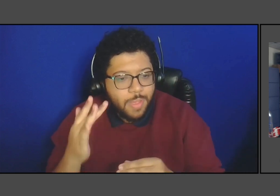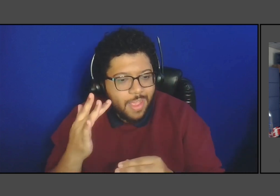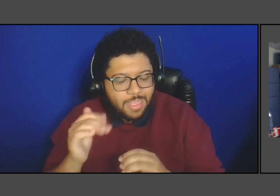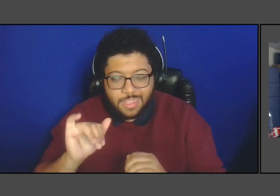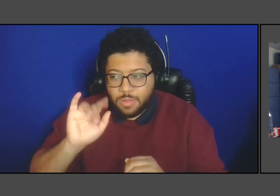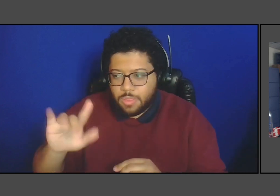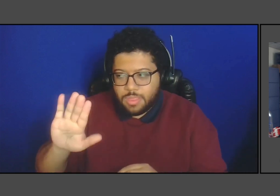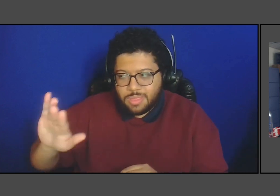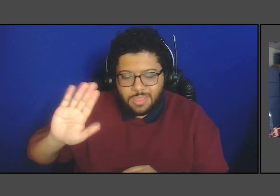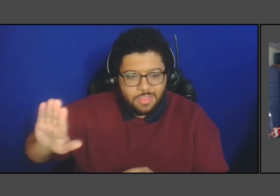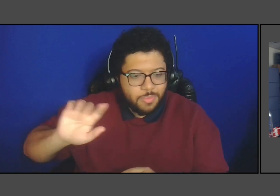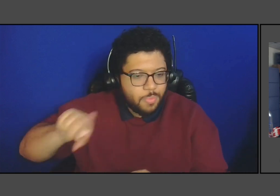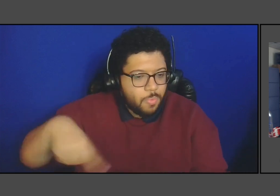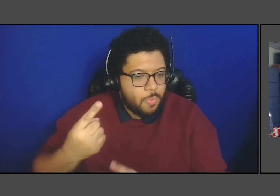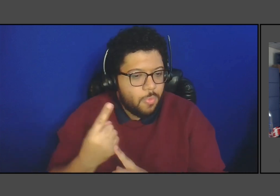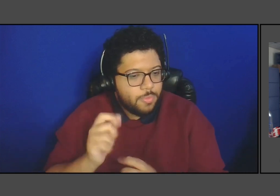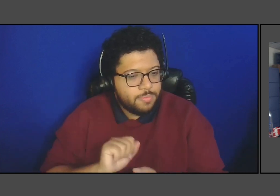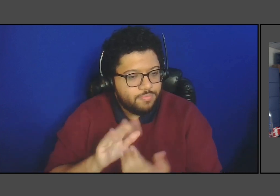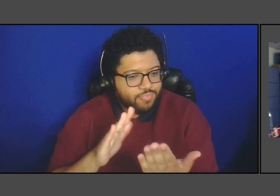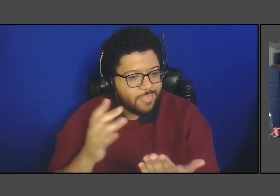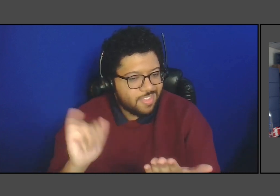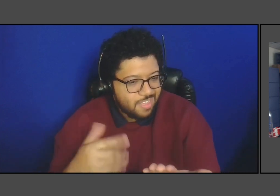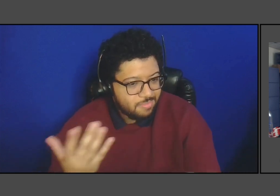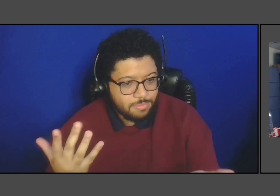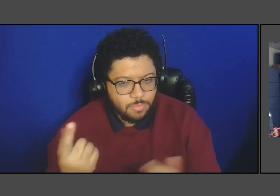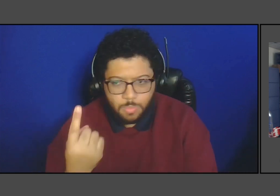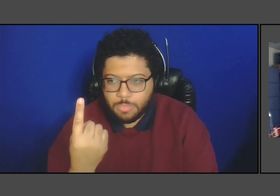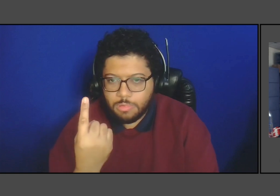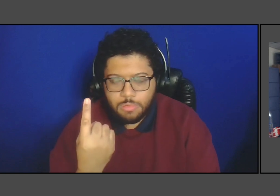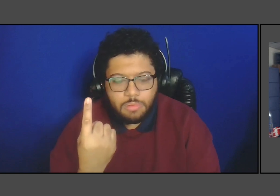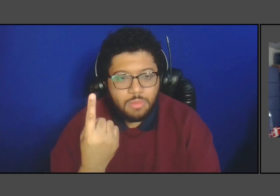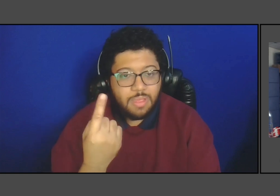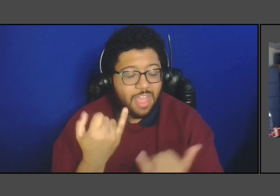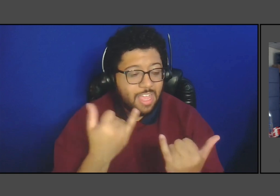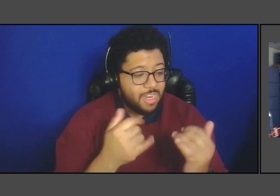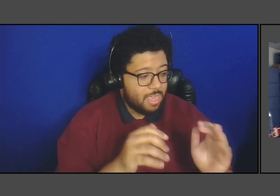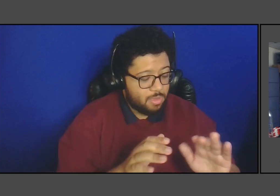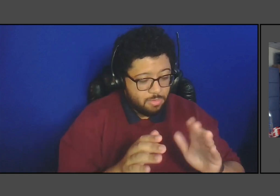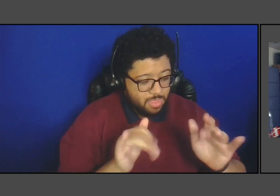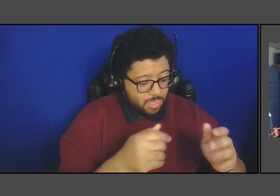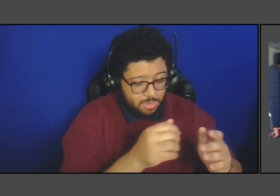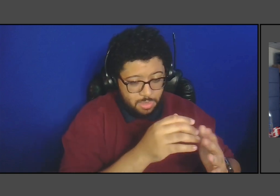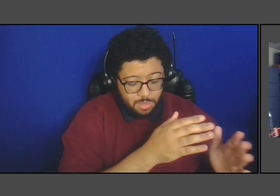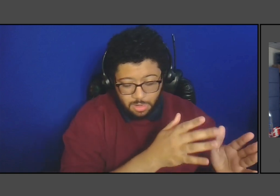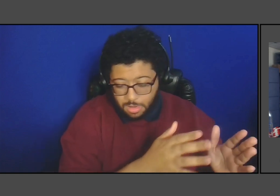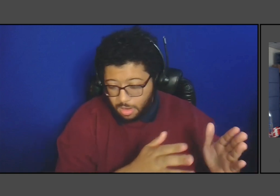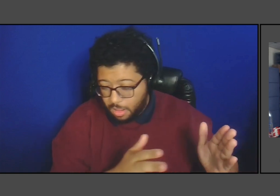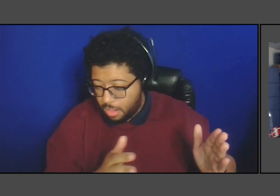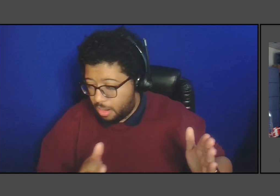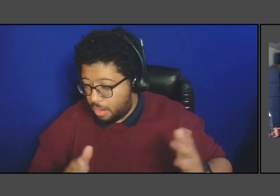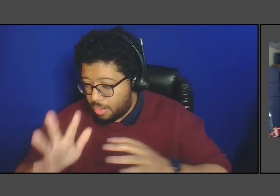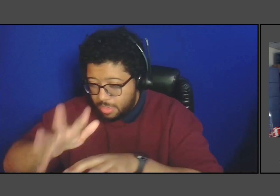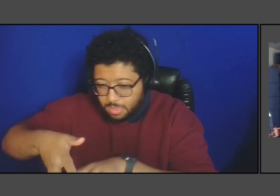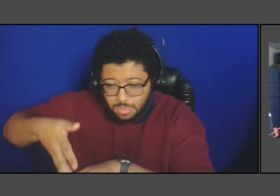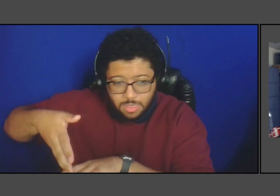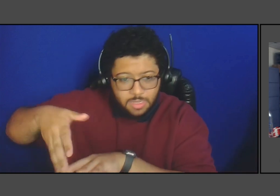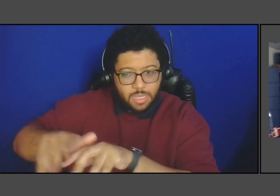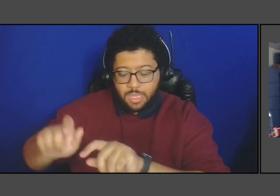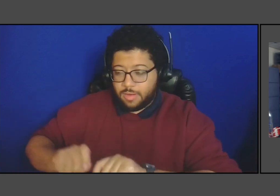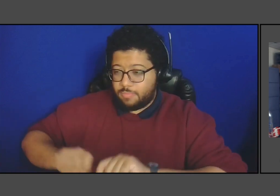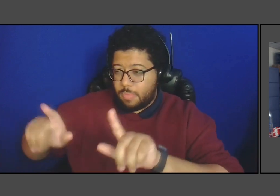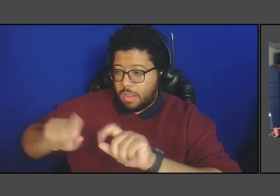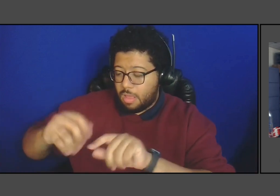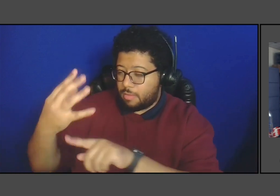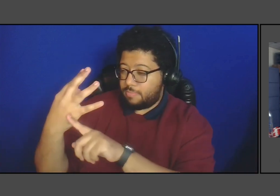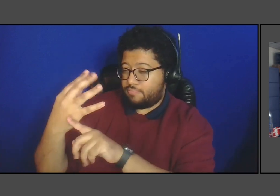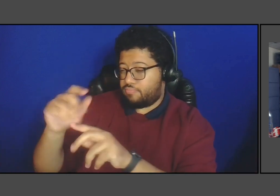violence. And you go from that to now native bloggers and native rappers. Some of the native rappers are so cool because they're in their native